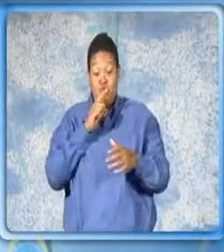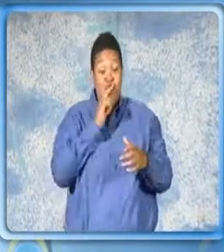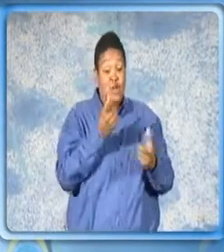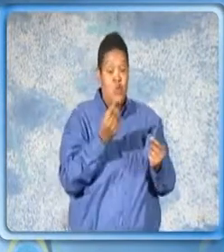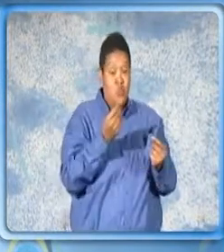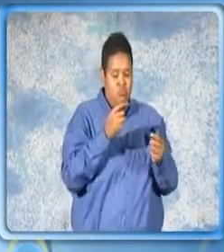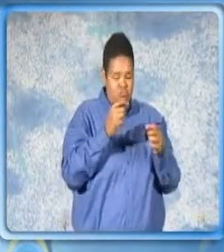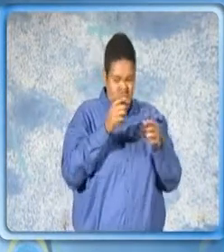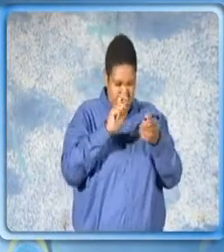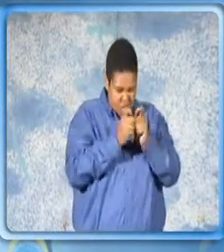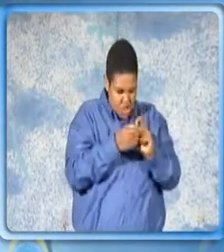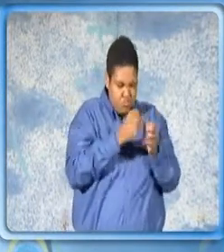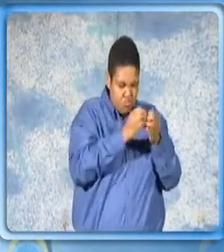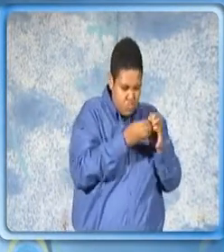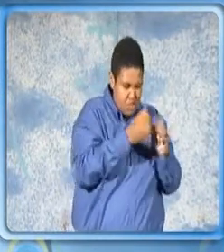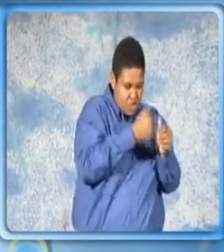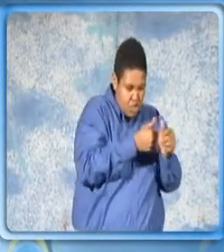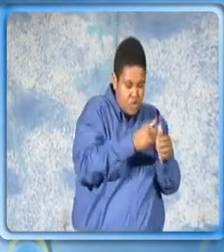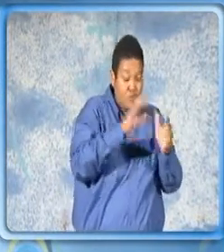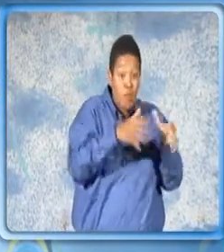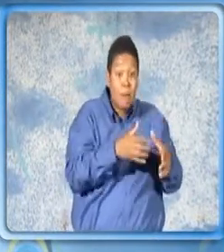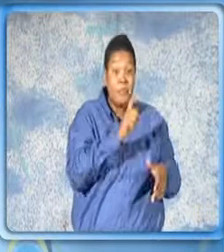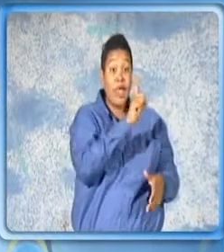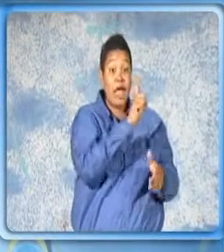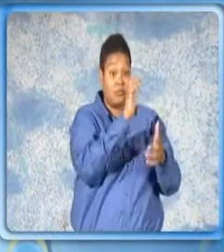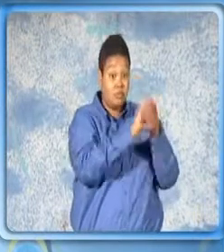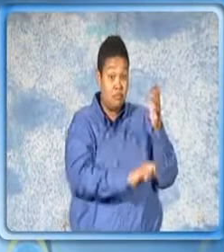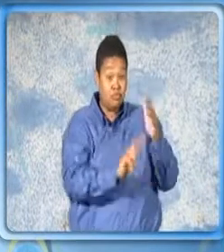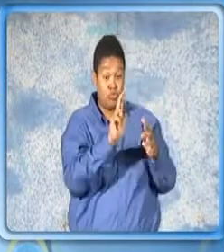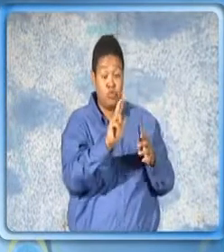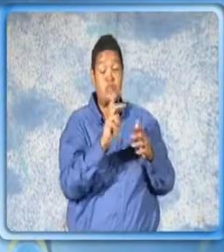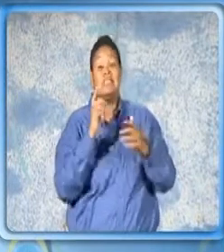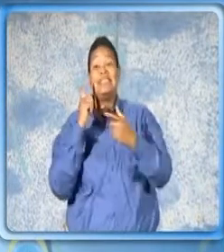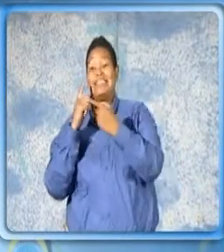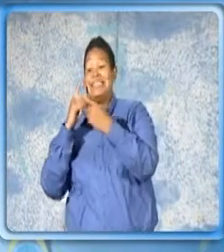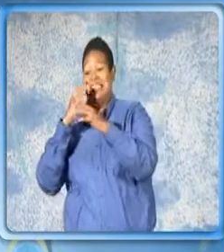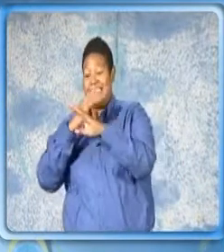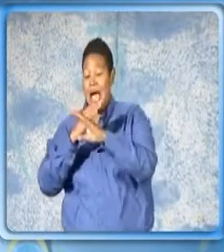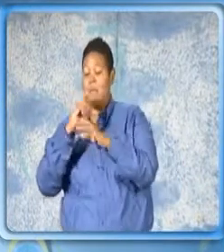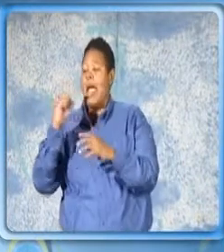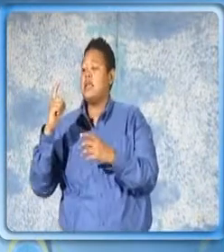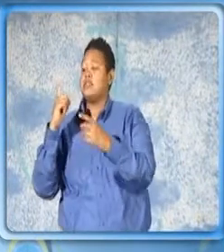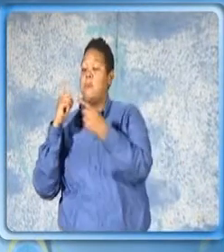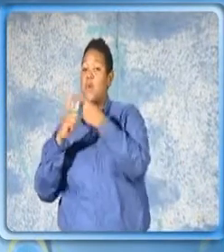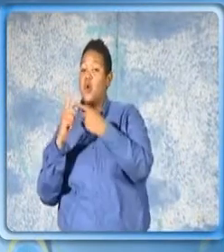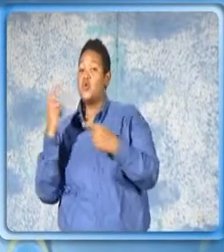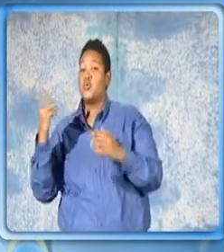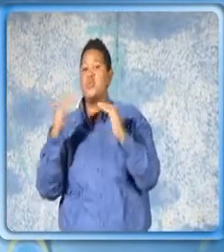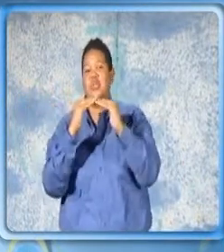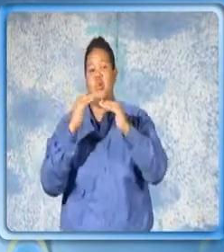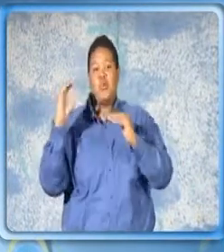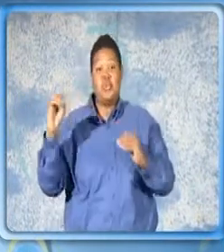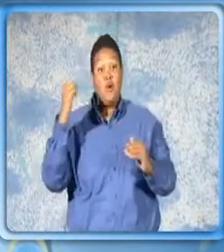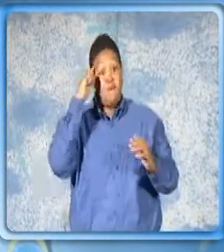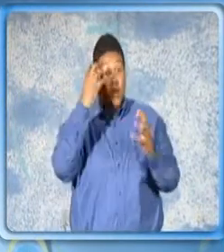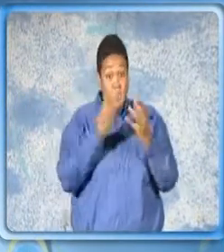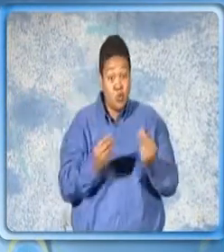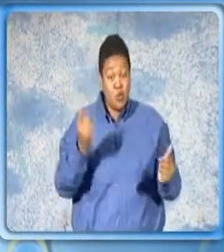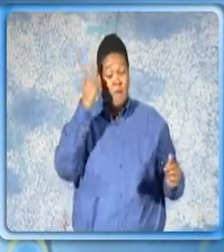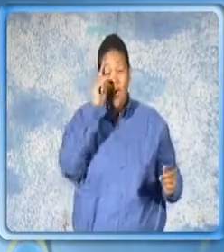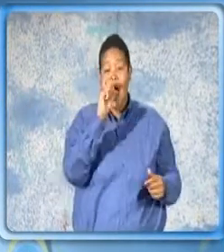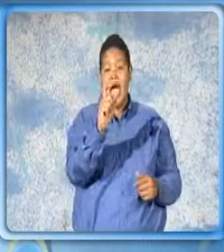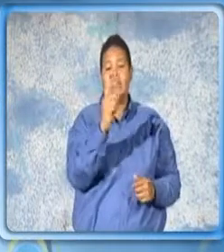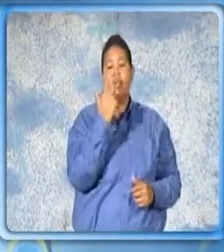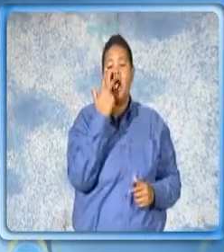give x minus 3 times x plus 2 equals 0. So our solutions for x are